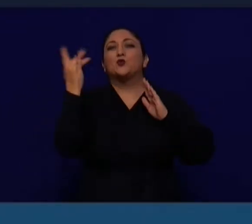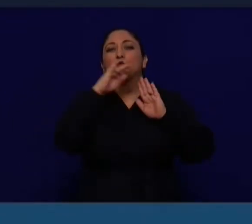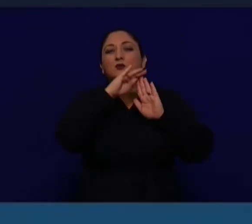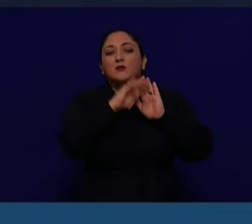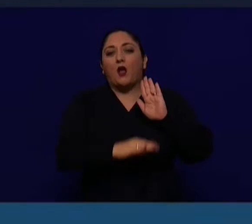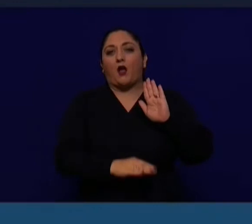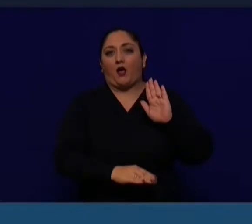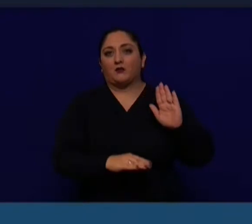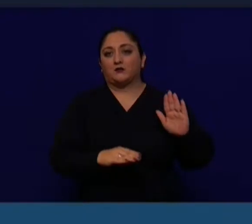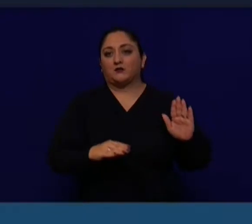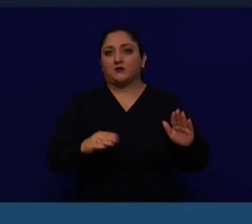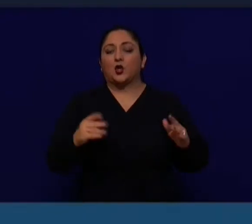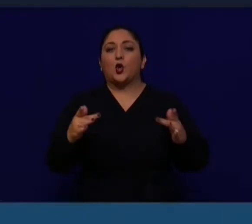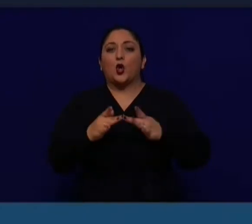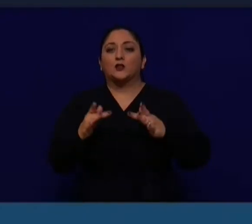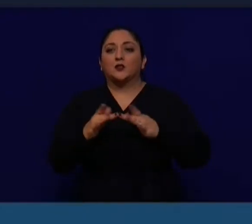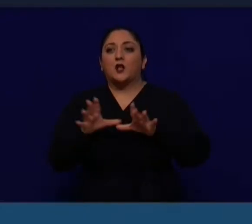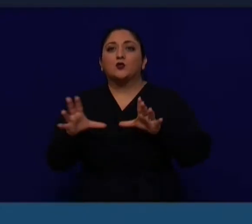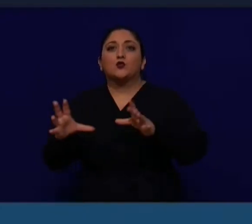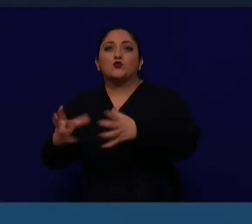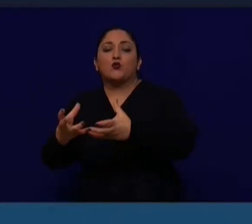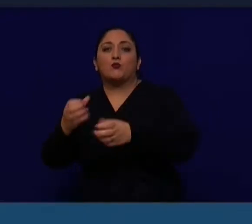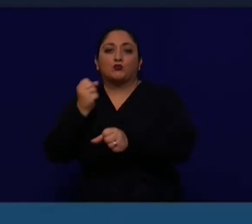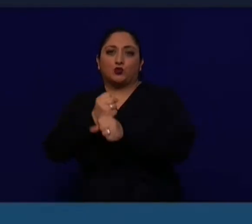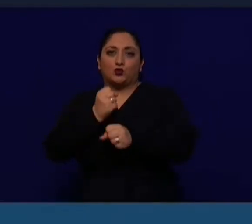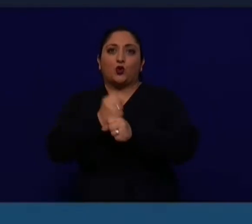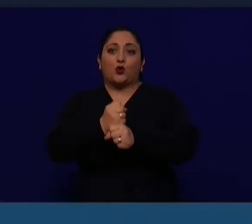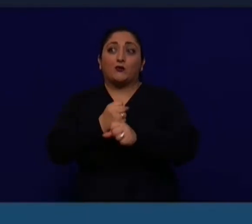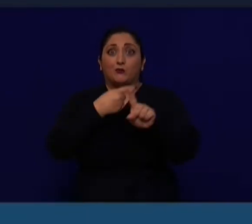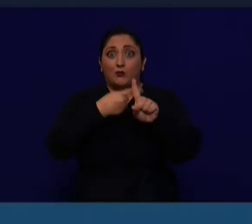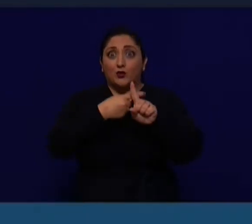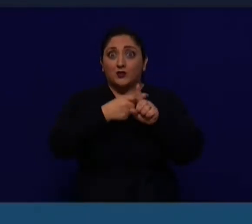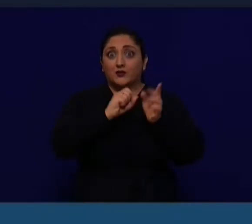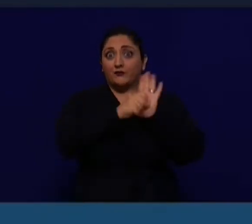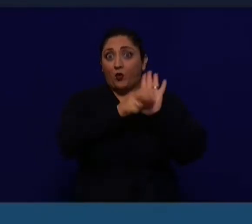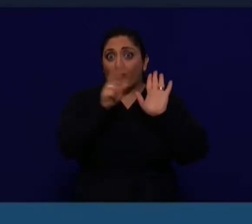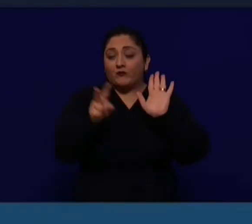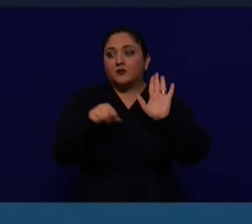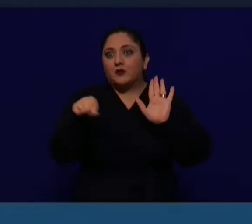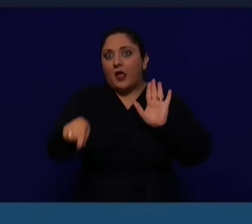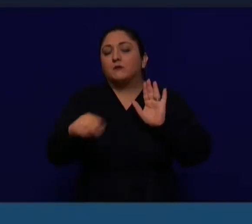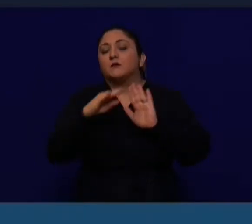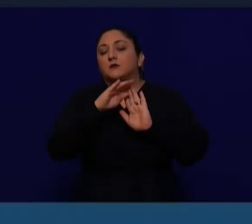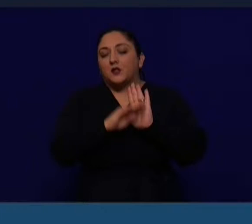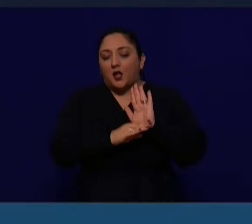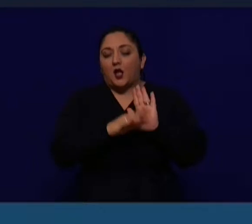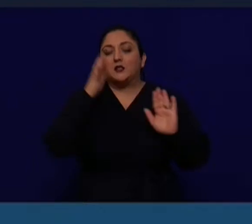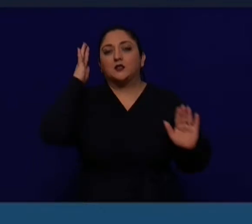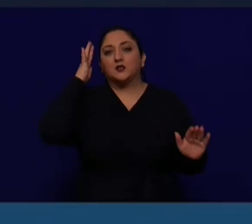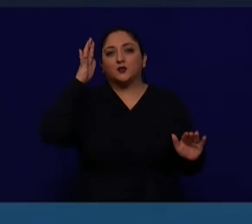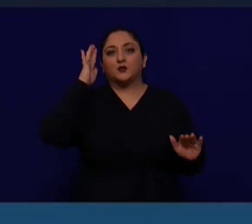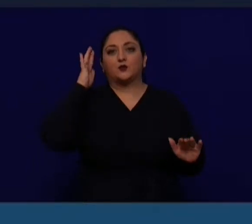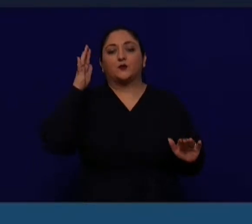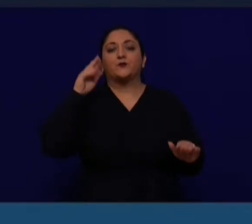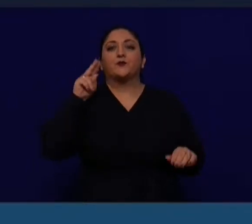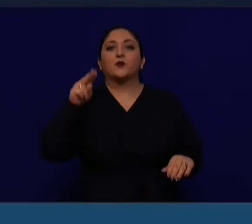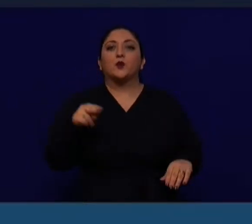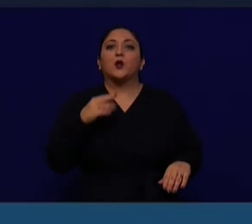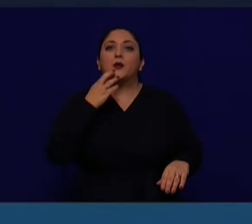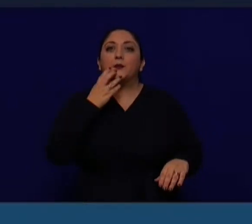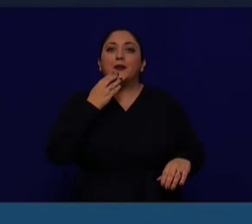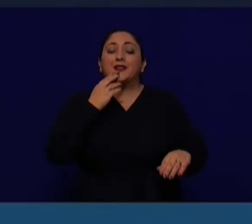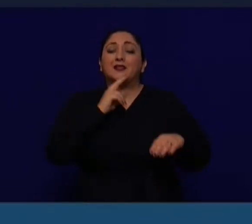ħadd tnaqqas in-nies li jistgħu jkunu pożittivi waqt il-post tax-xogħol u anke fejn hemm ċirkostanzi fejn jista'